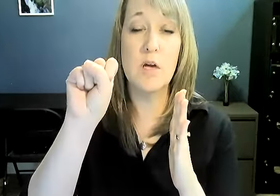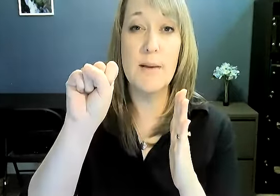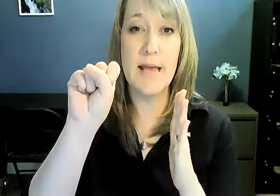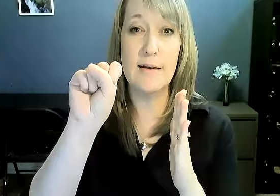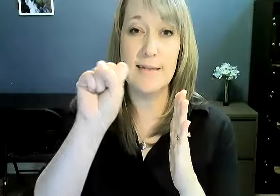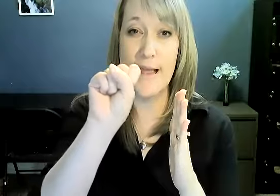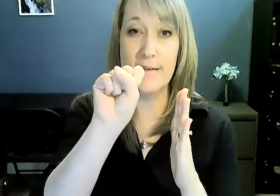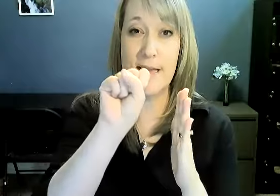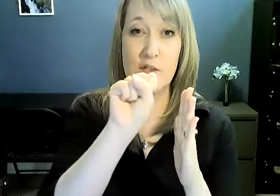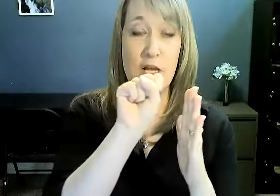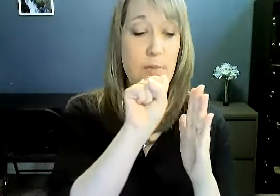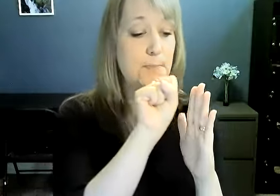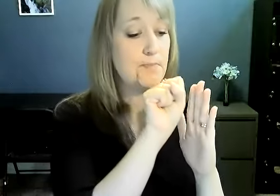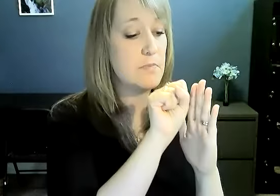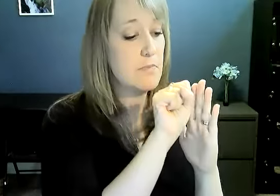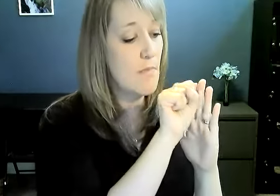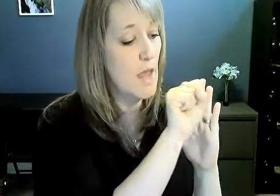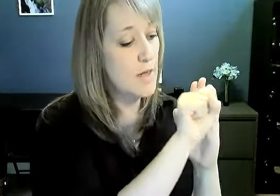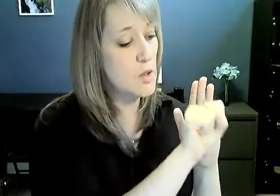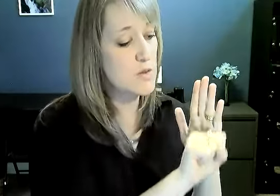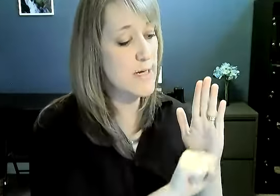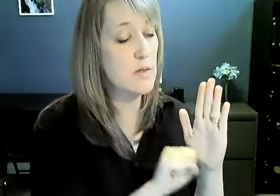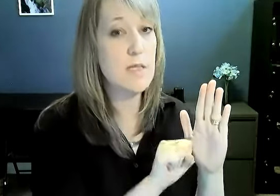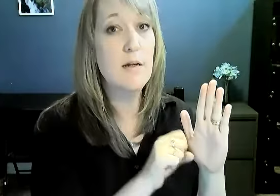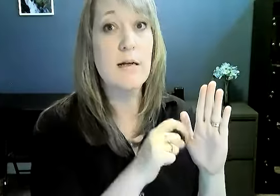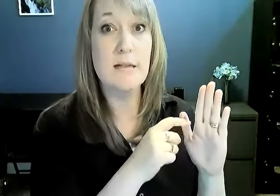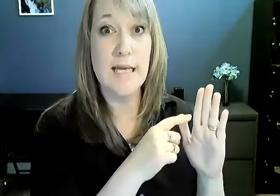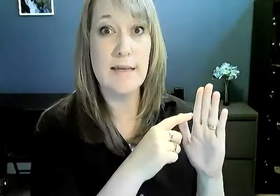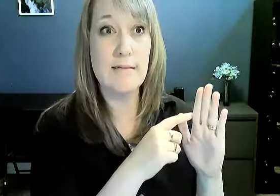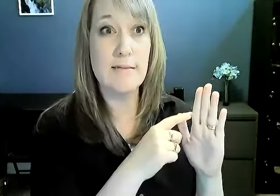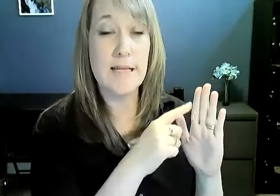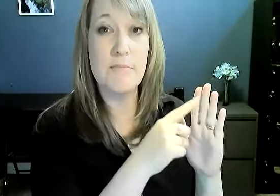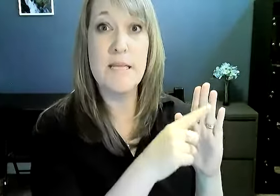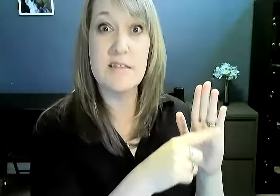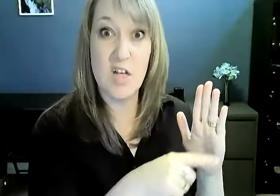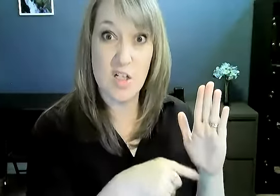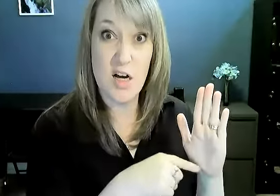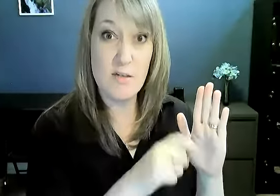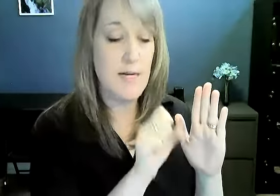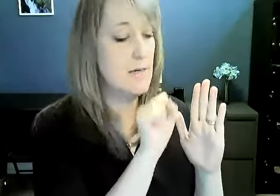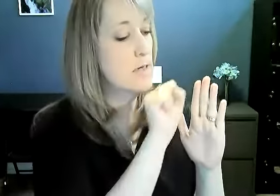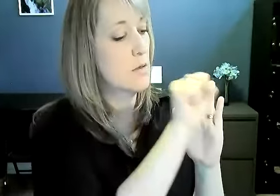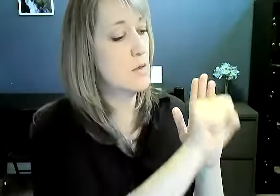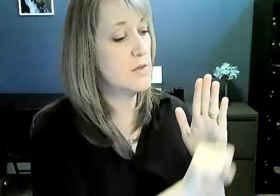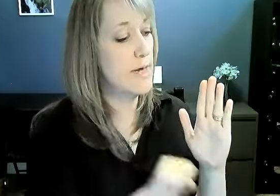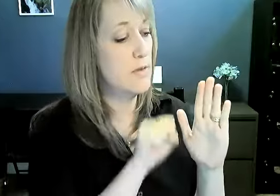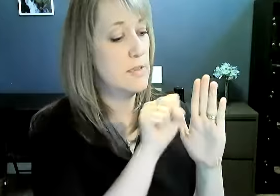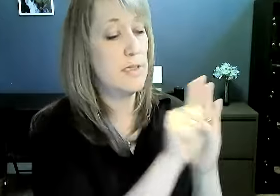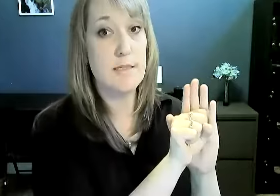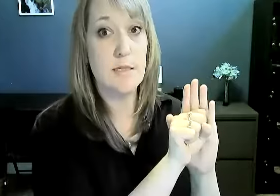dominant hand is an S hand shape, and it goes around like the minutes on a clock, right? Goes around and